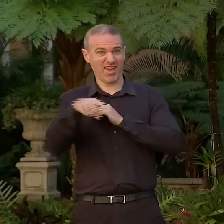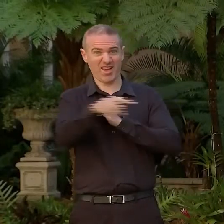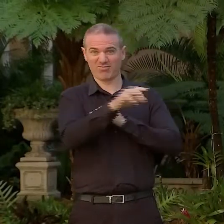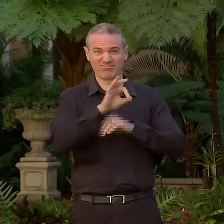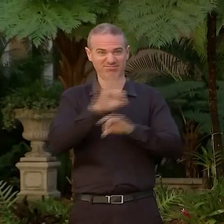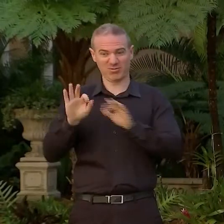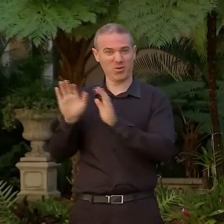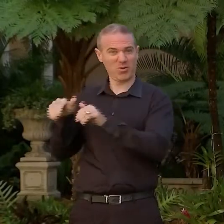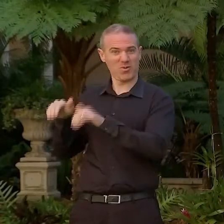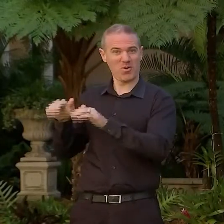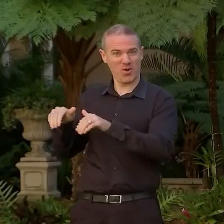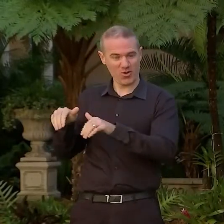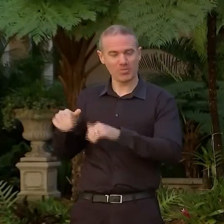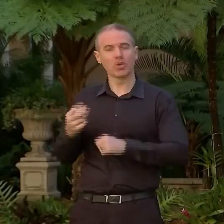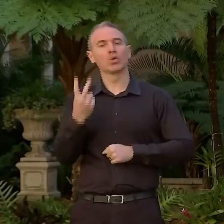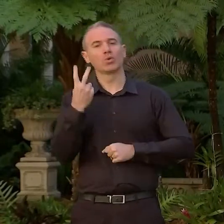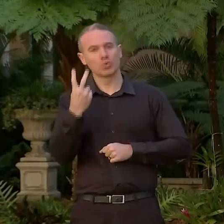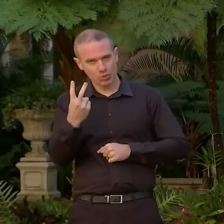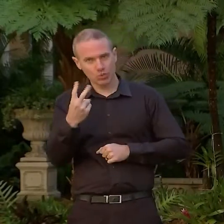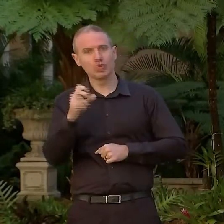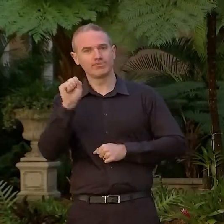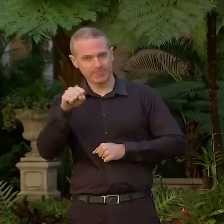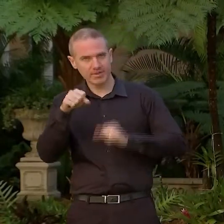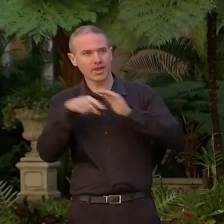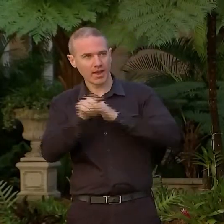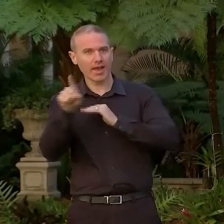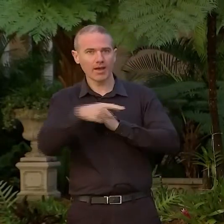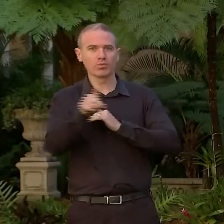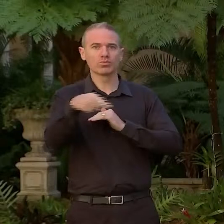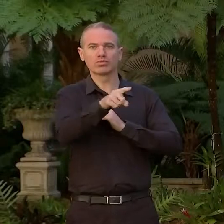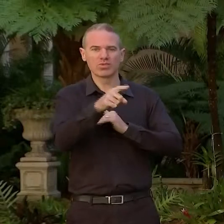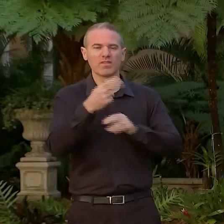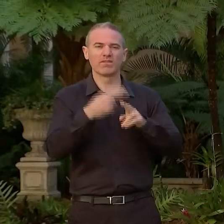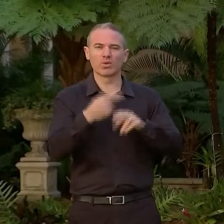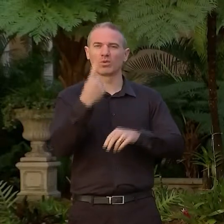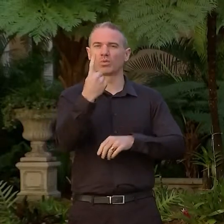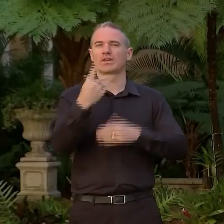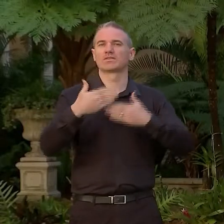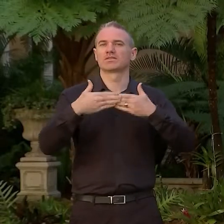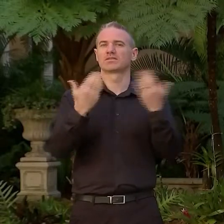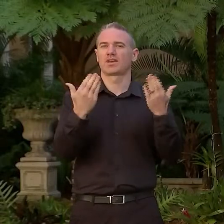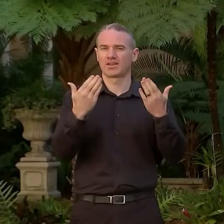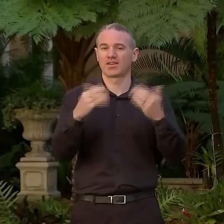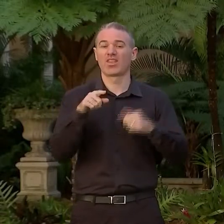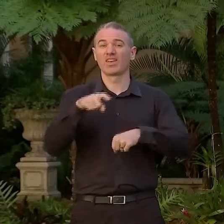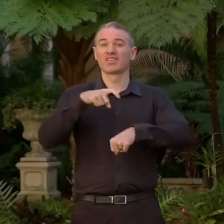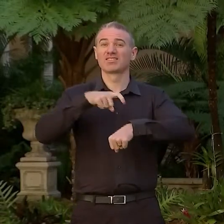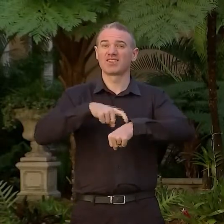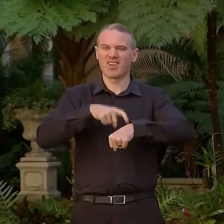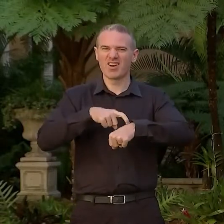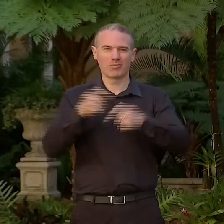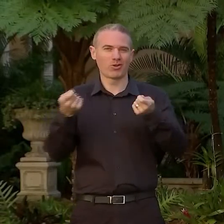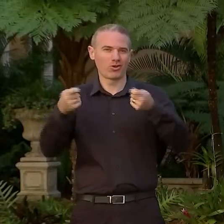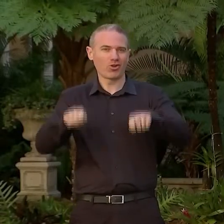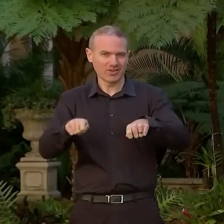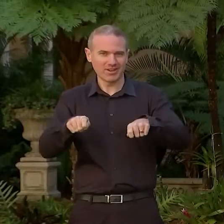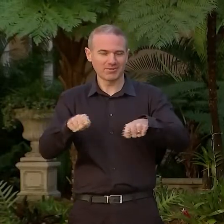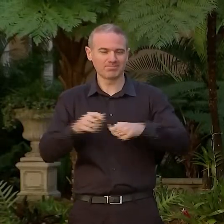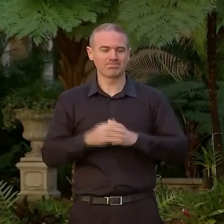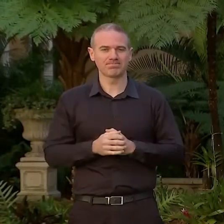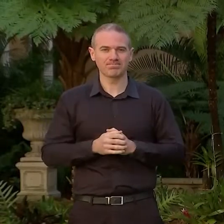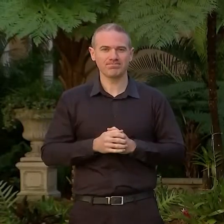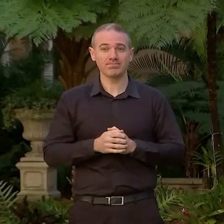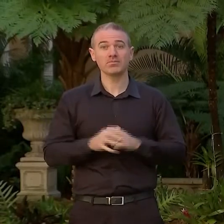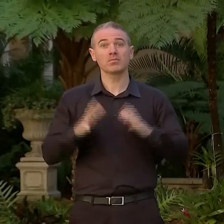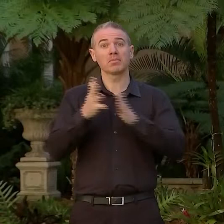were infectious in the community for 1 day, and that was during the South East Queensland lockdown period. That brings